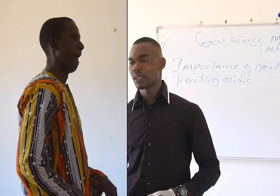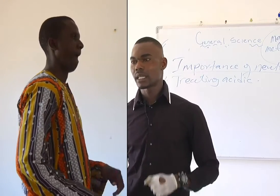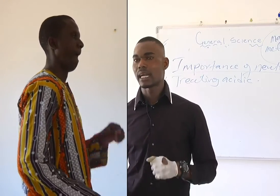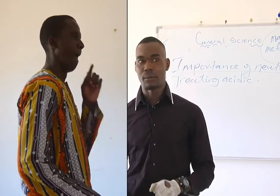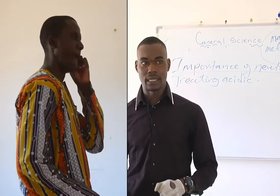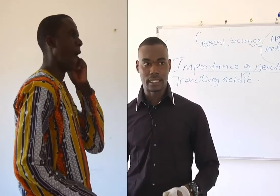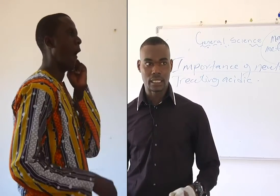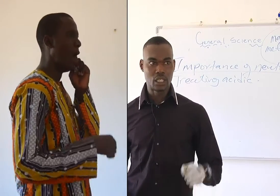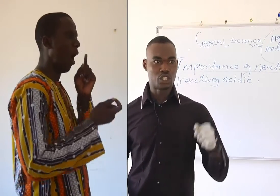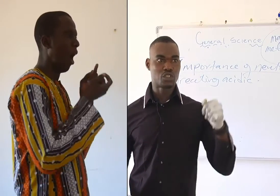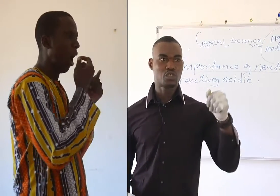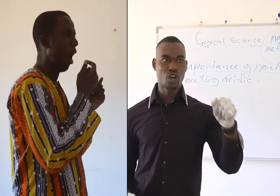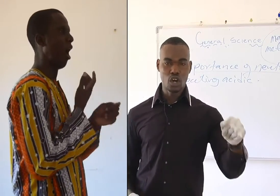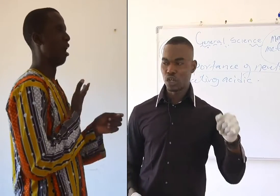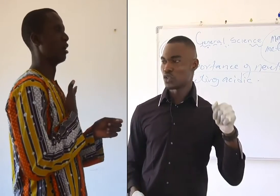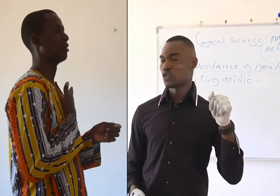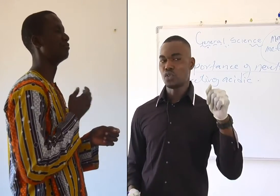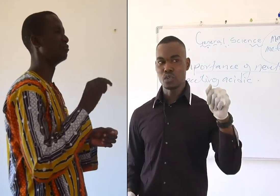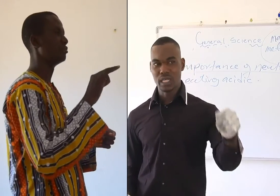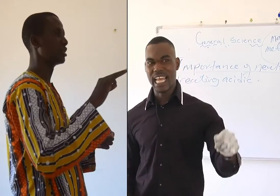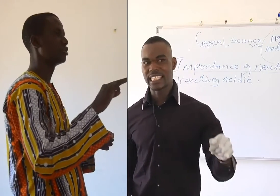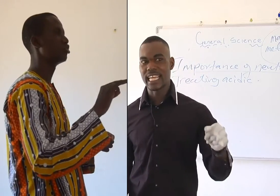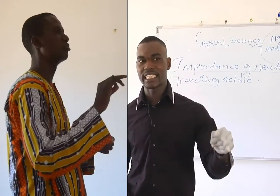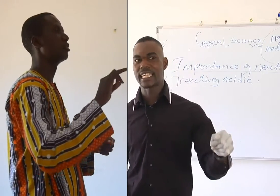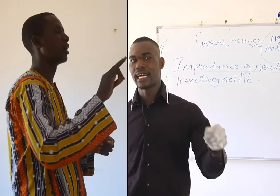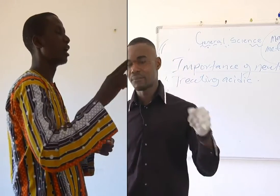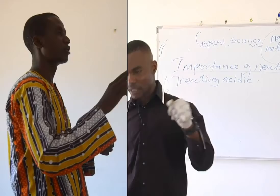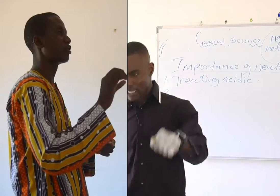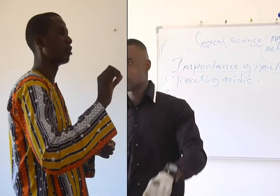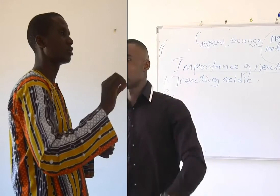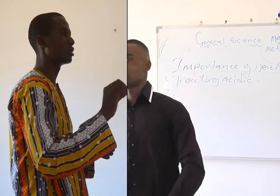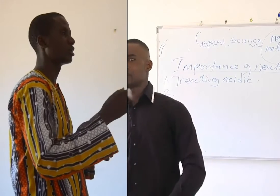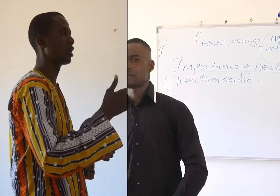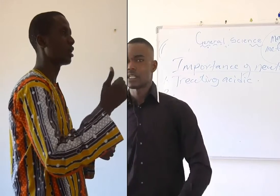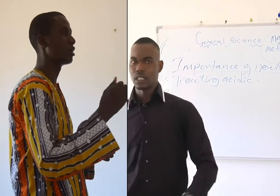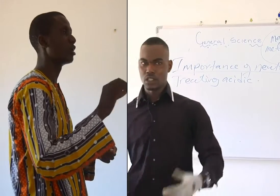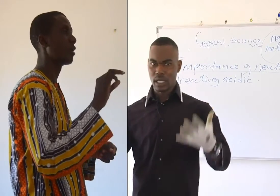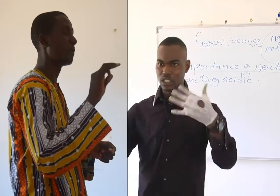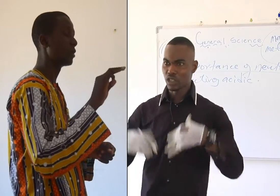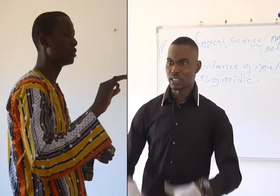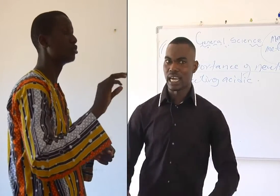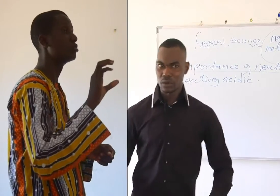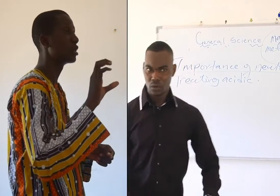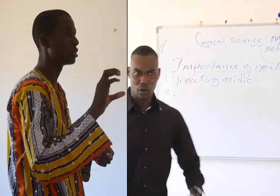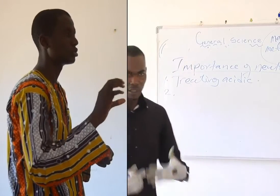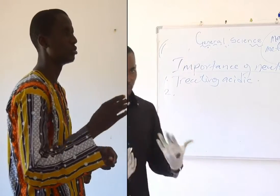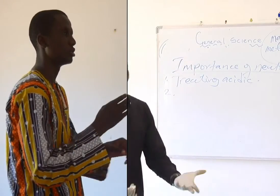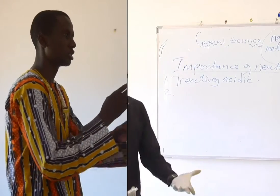magnesium carbonate to neutralize the extra acid. So in short now, or in brief, we